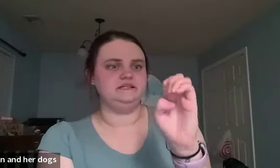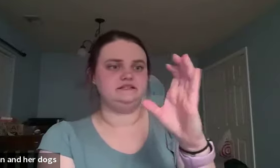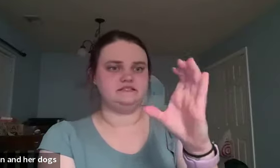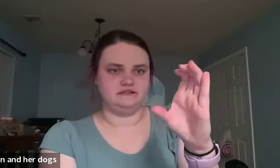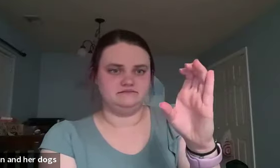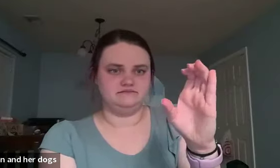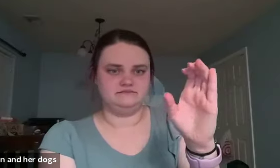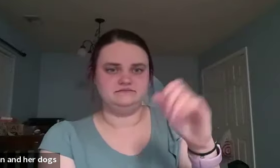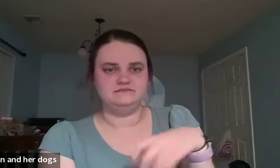D-E-C.